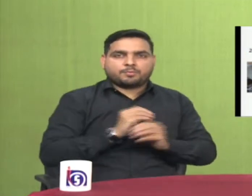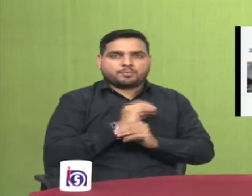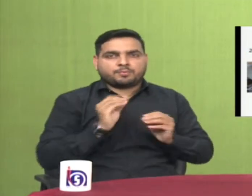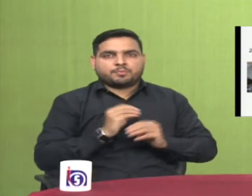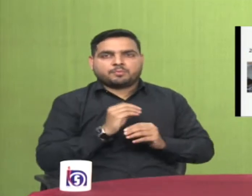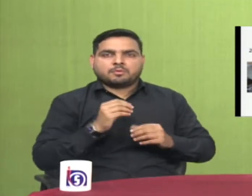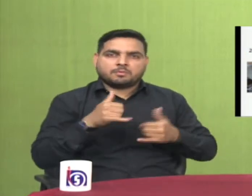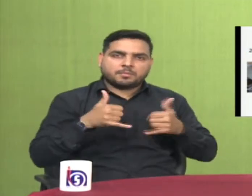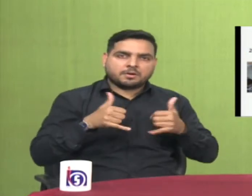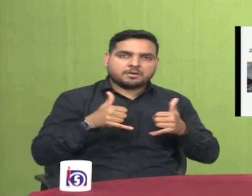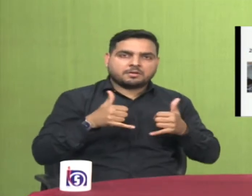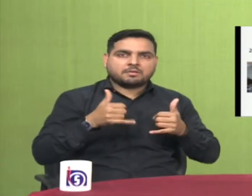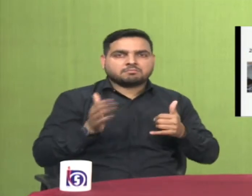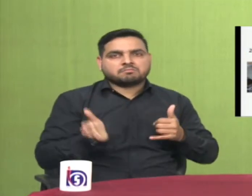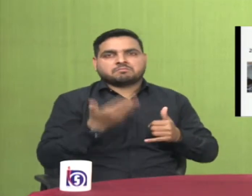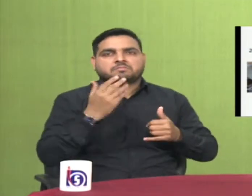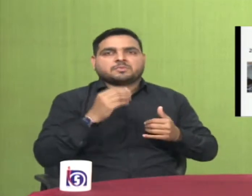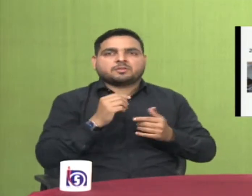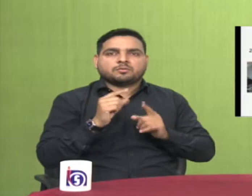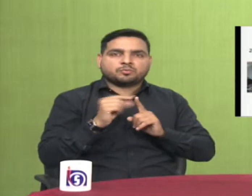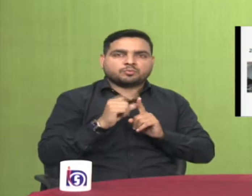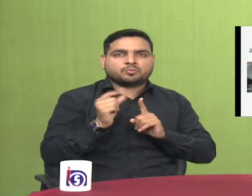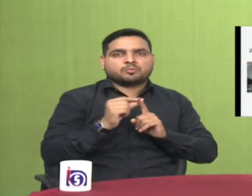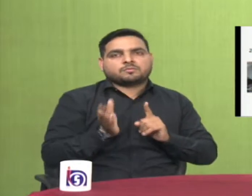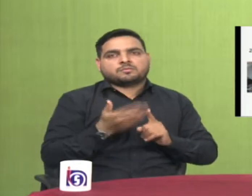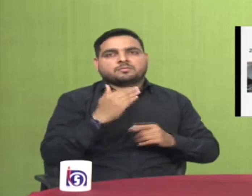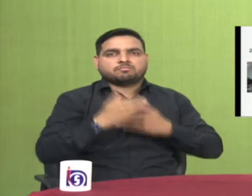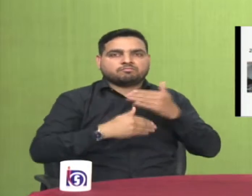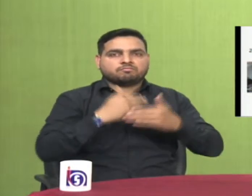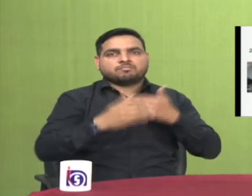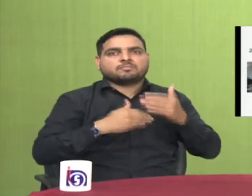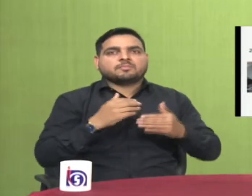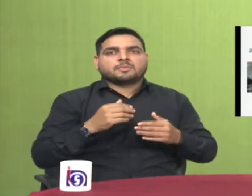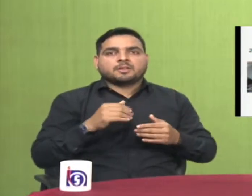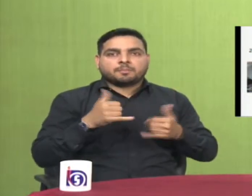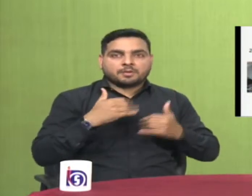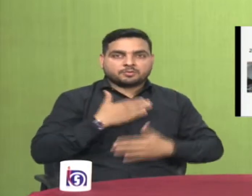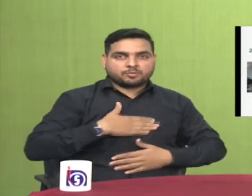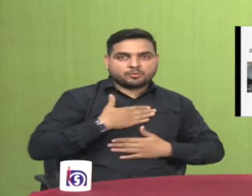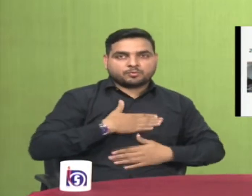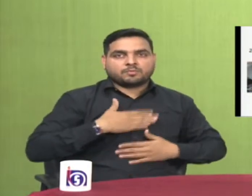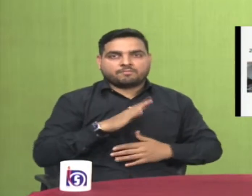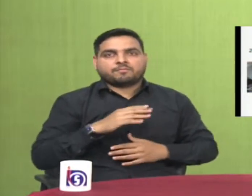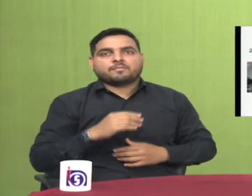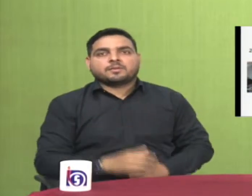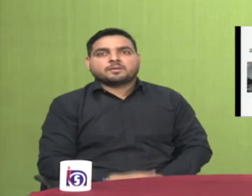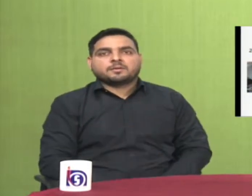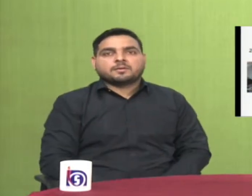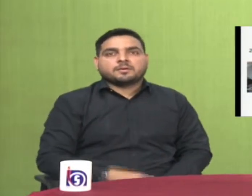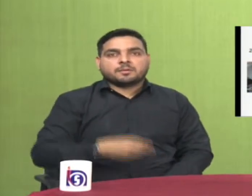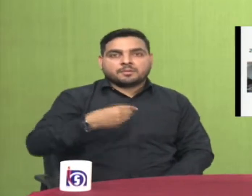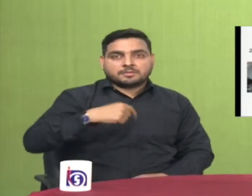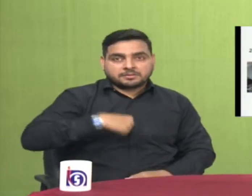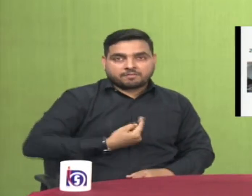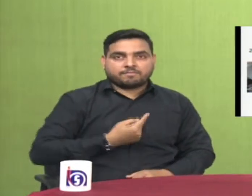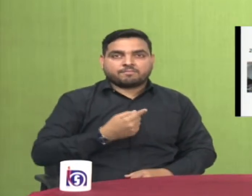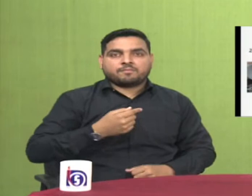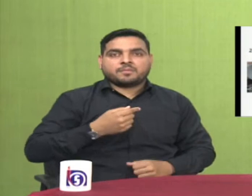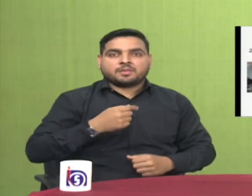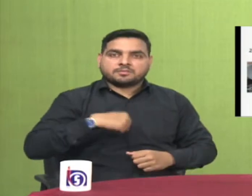tirelessly, can feed himself, can brush hair and